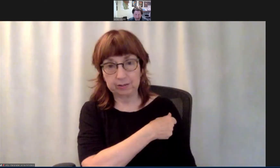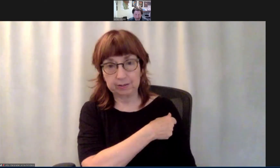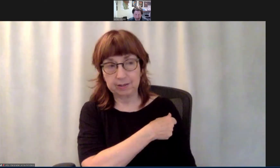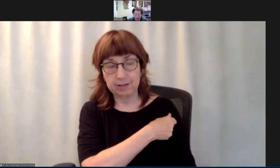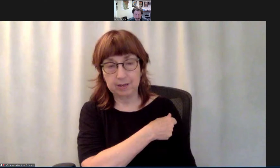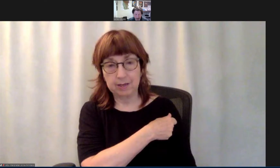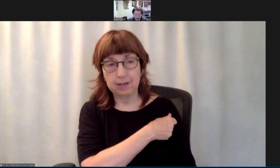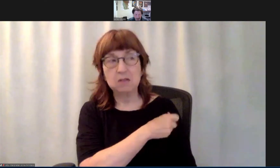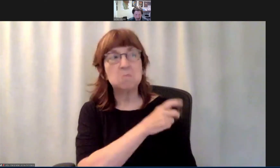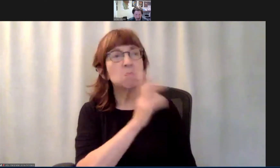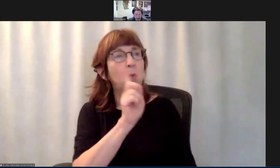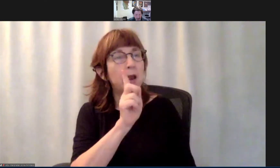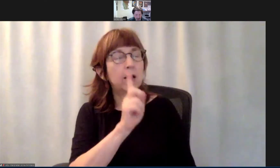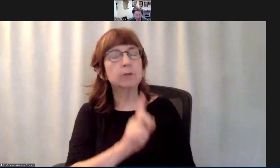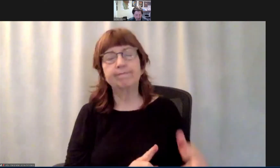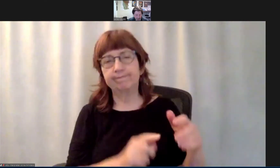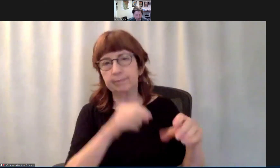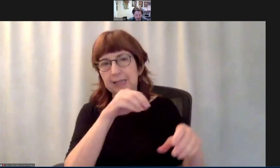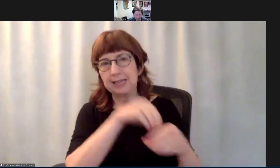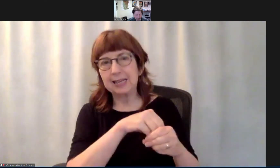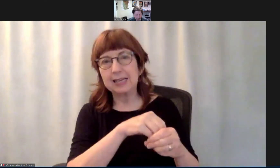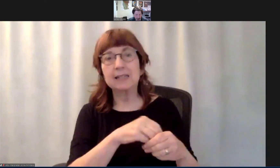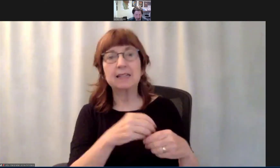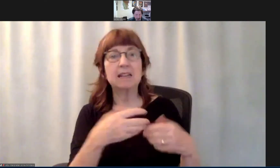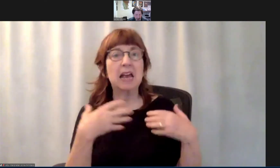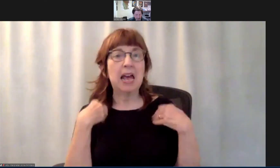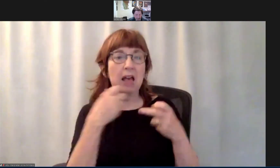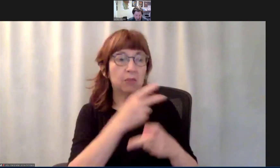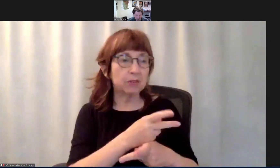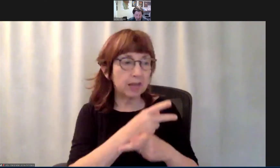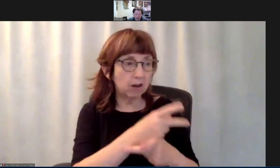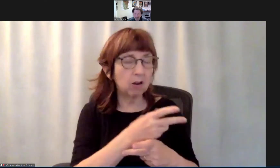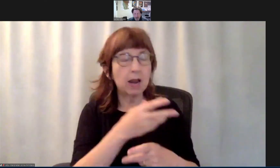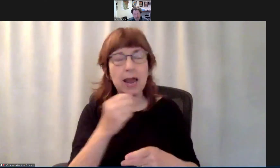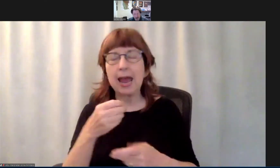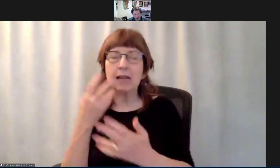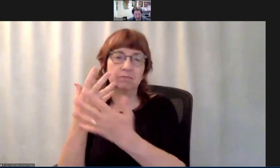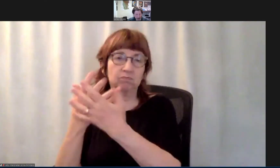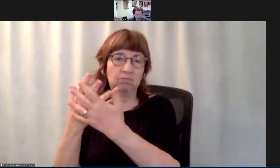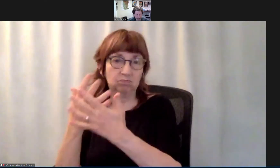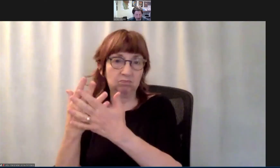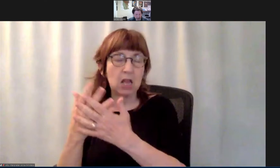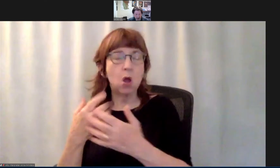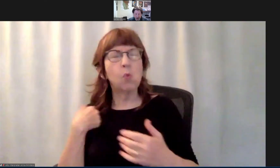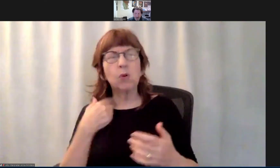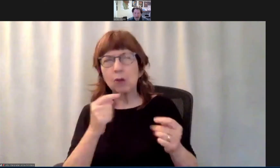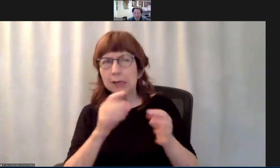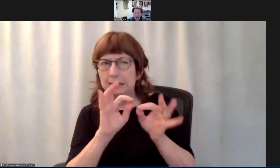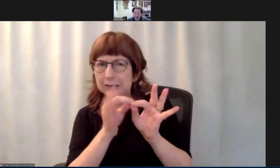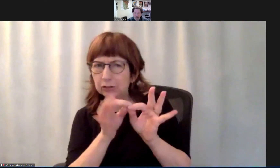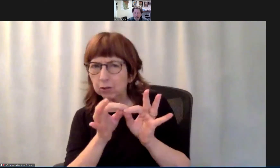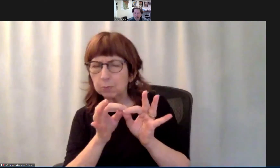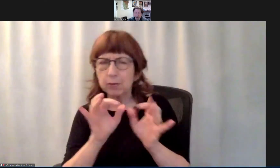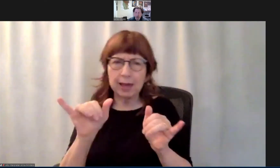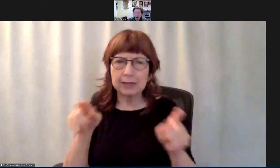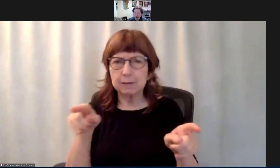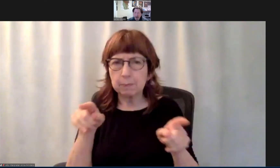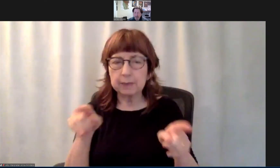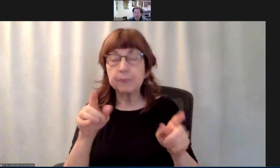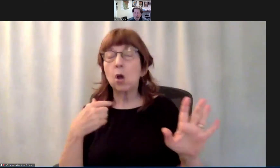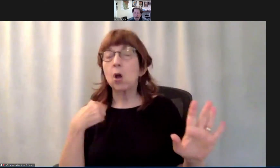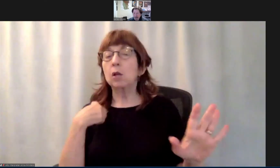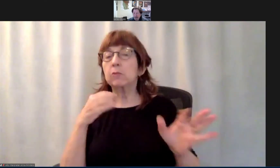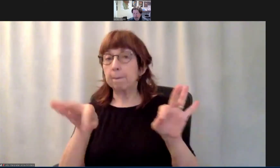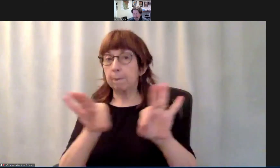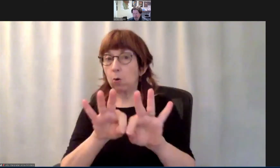up in healthcare and also correctional facilities. And we're still trying to interpret some of those, but it's important that we're